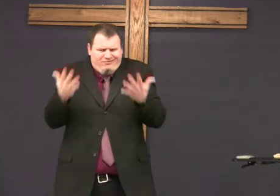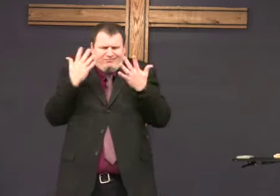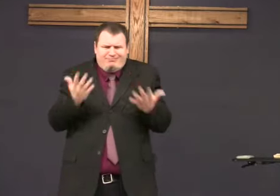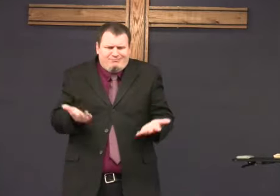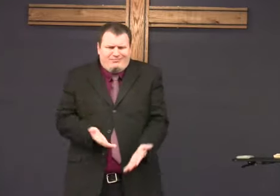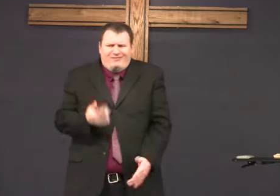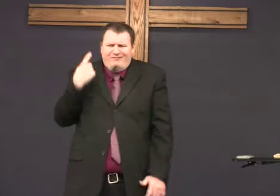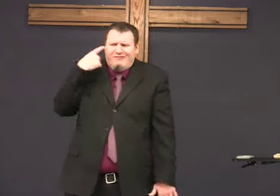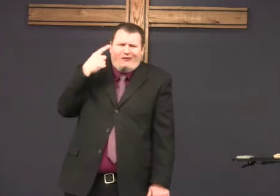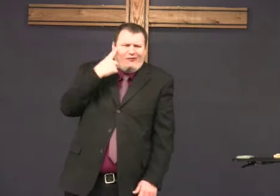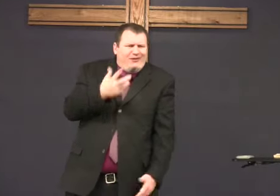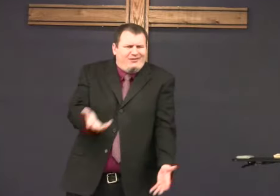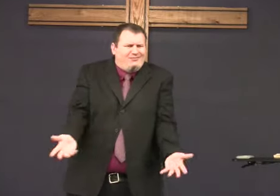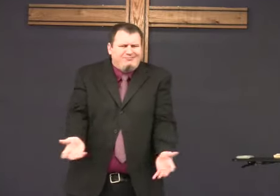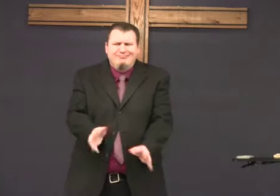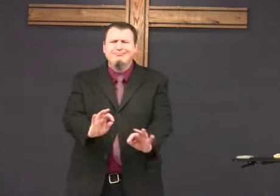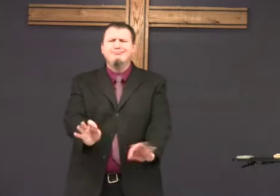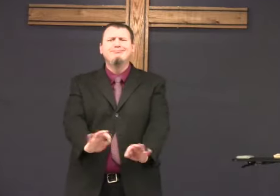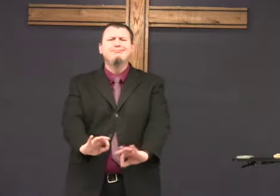Why should I fear?